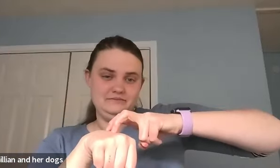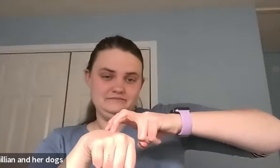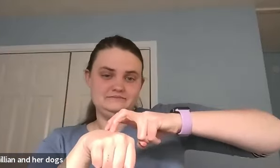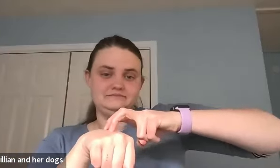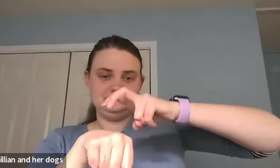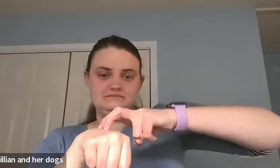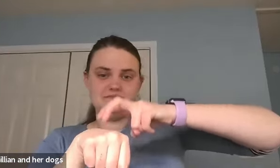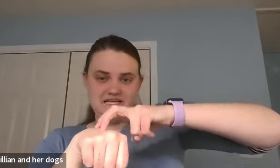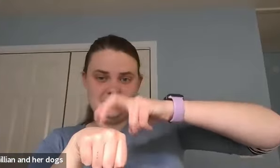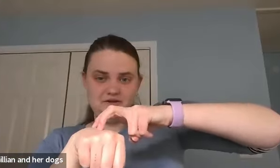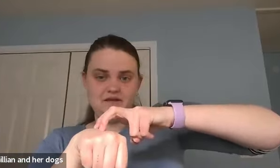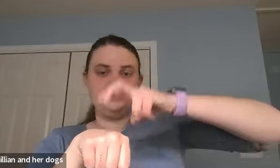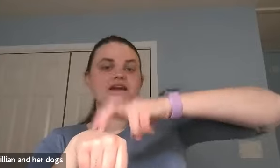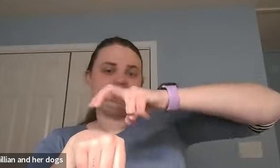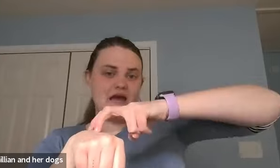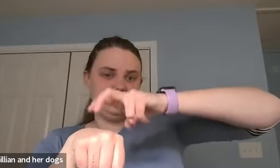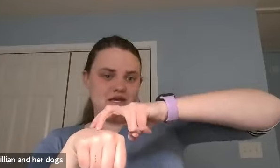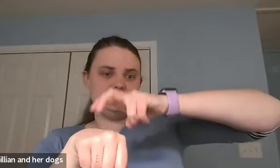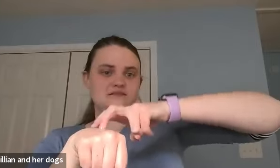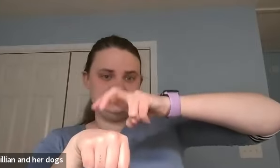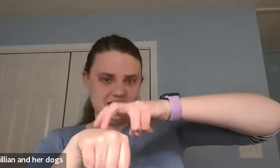Potato. And you want to tap it, yes, potato.